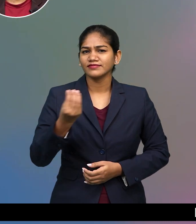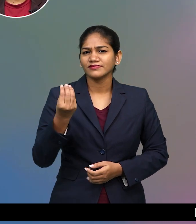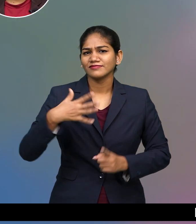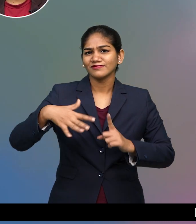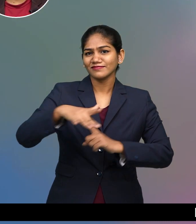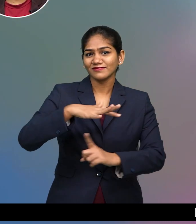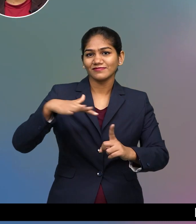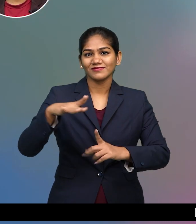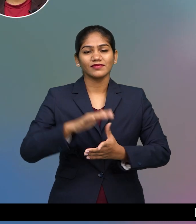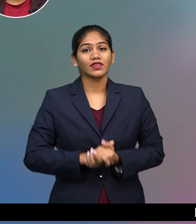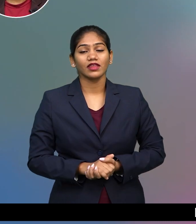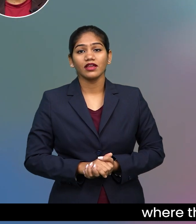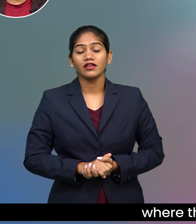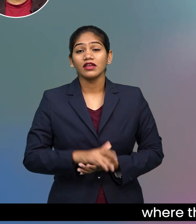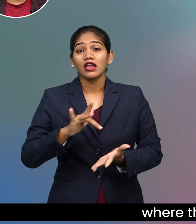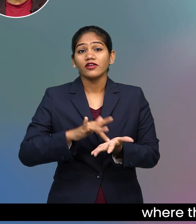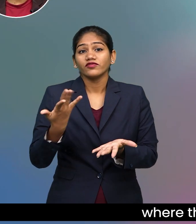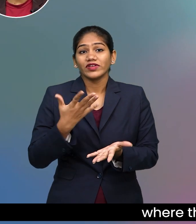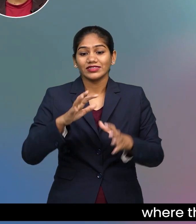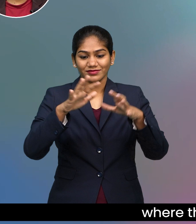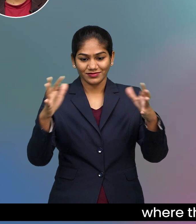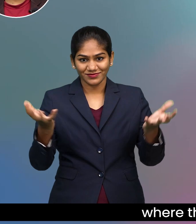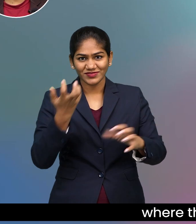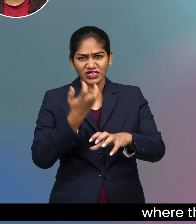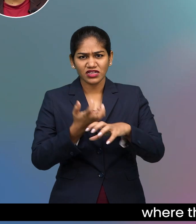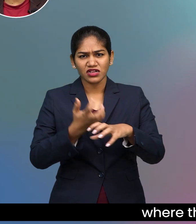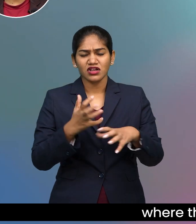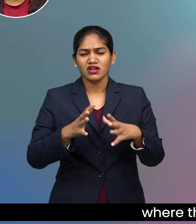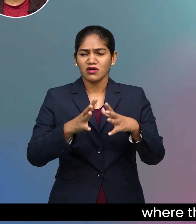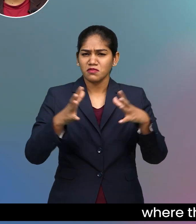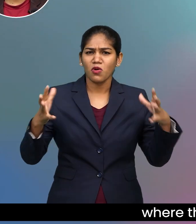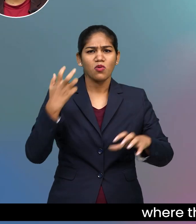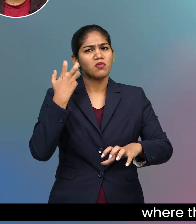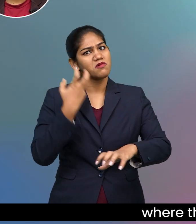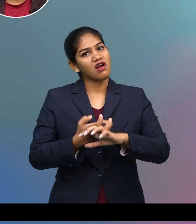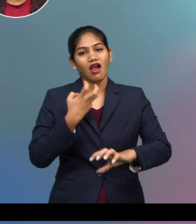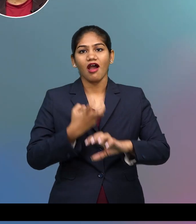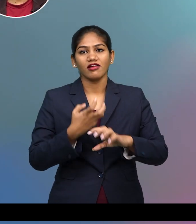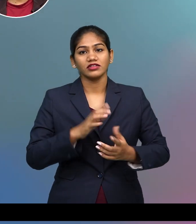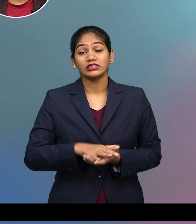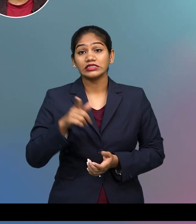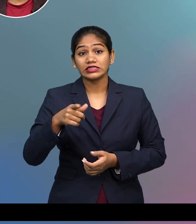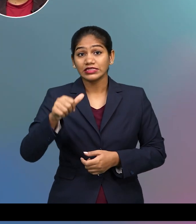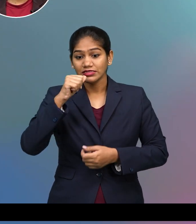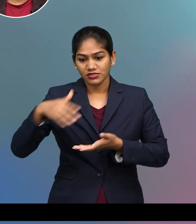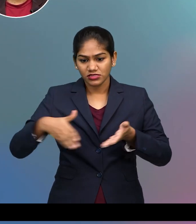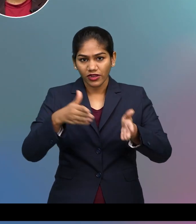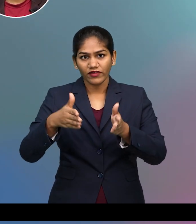In some cases, where the rocks are very hard, the river